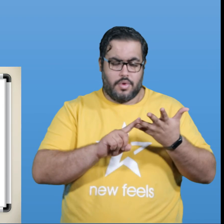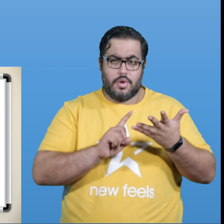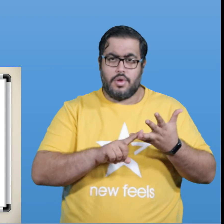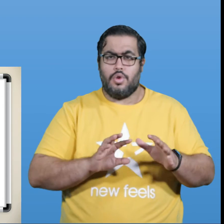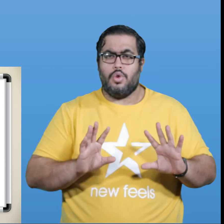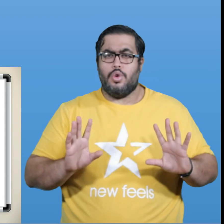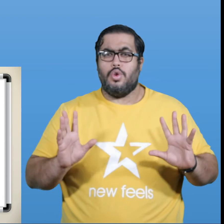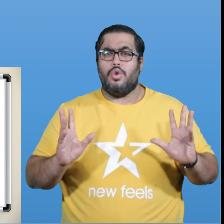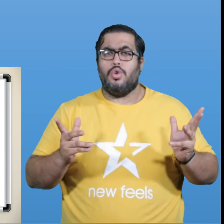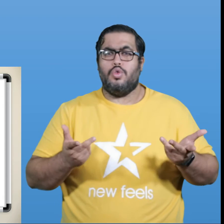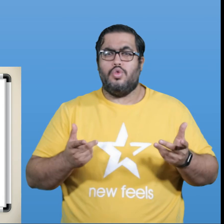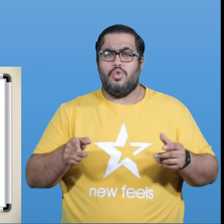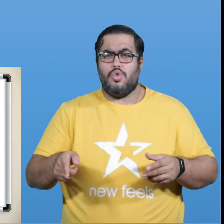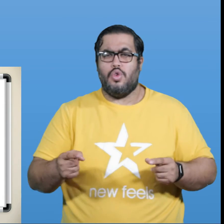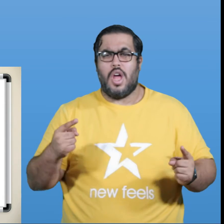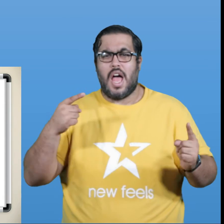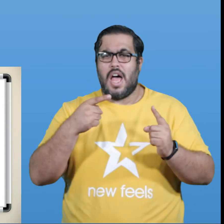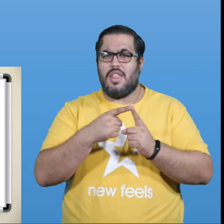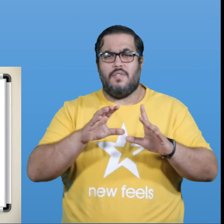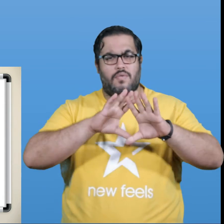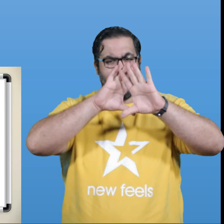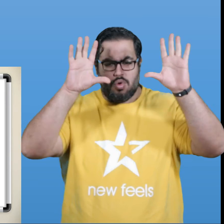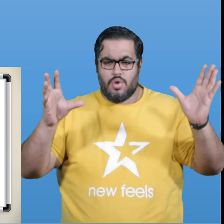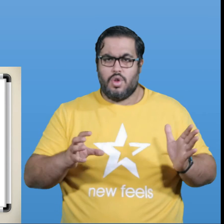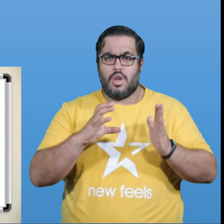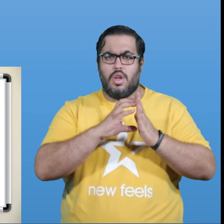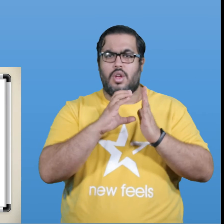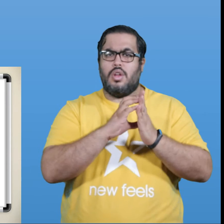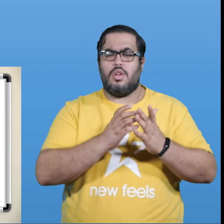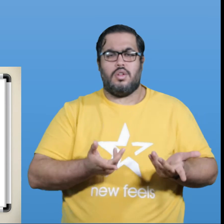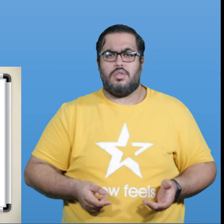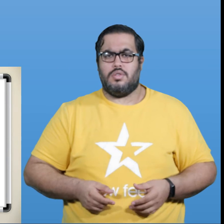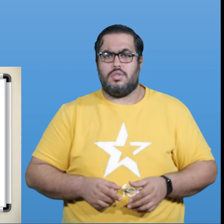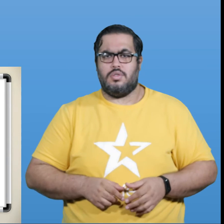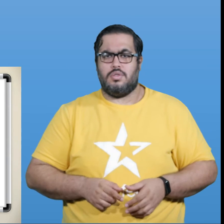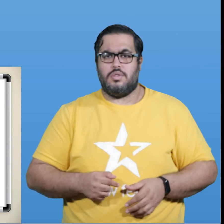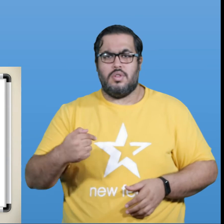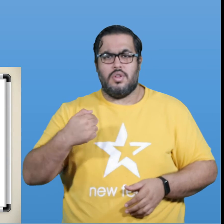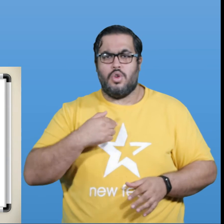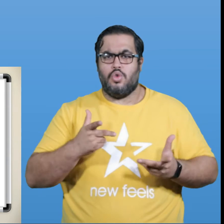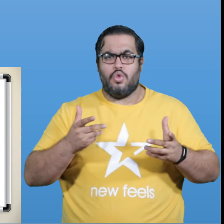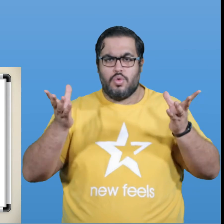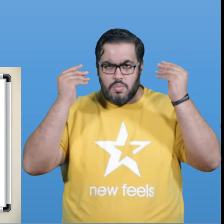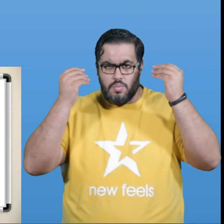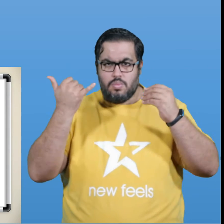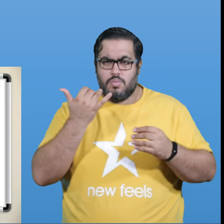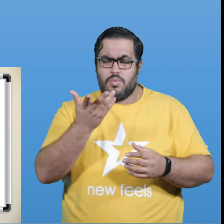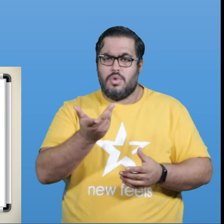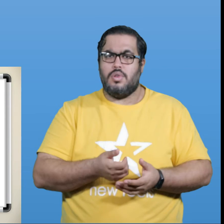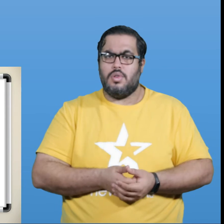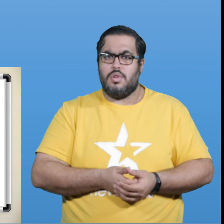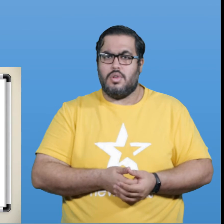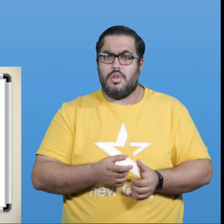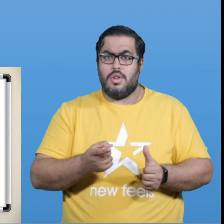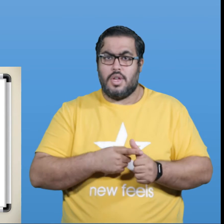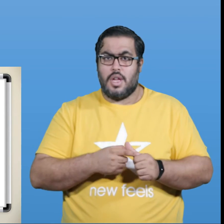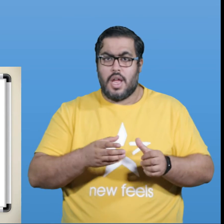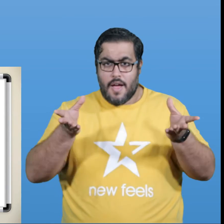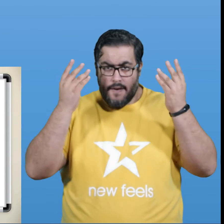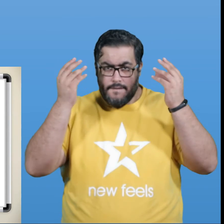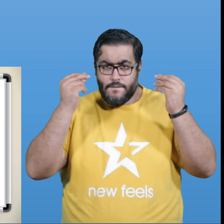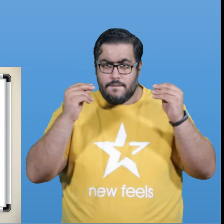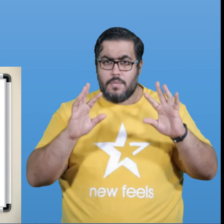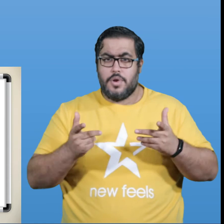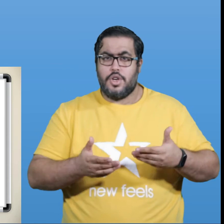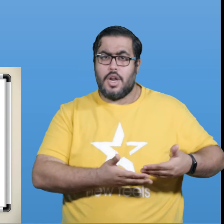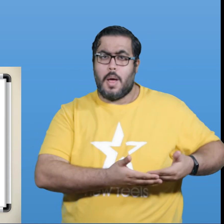is the purpose of the passage? So what is the purpose? What do we want to know about it? So the purpose of the passage is to give information about